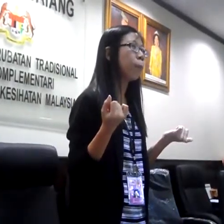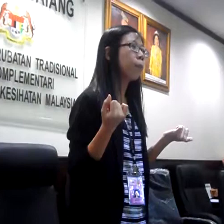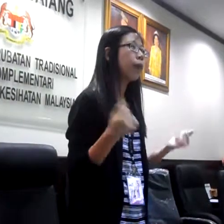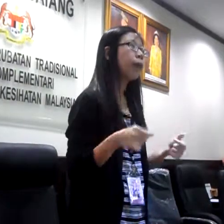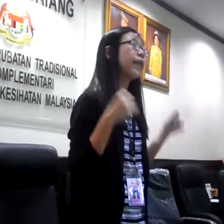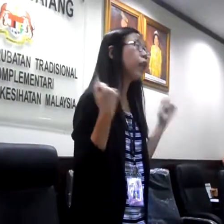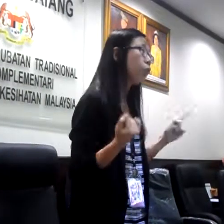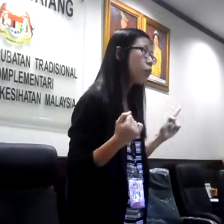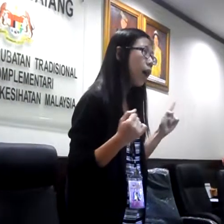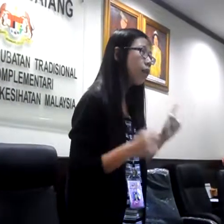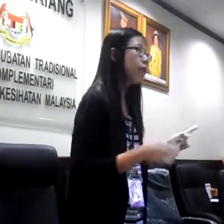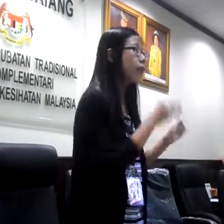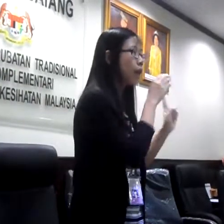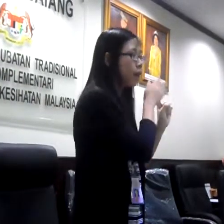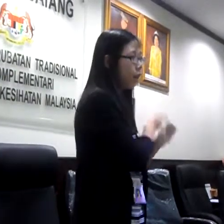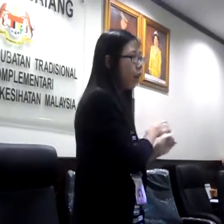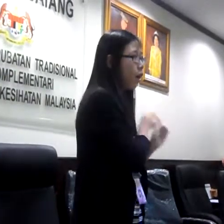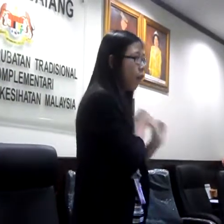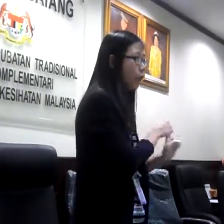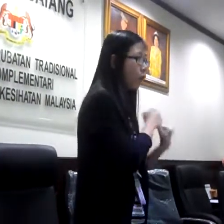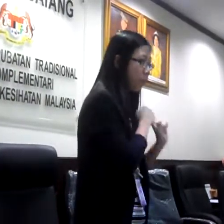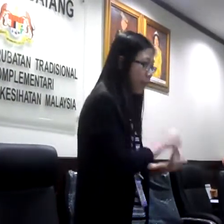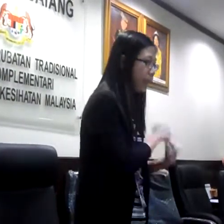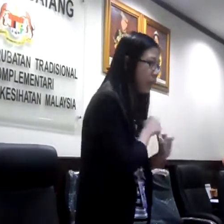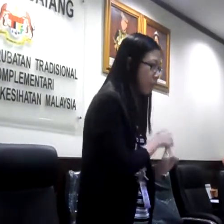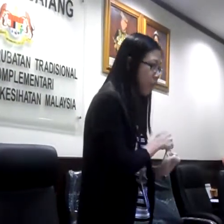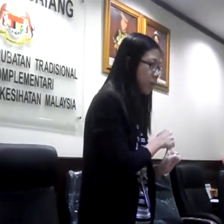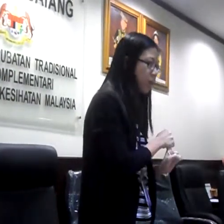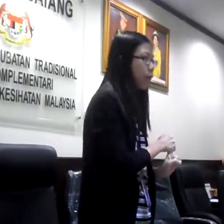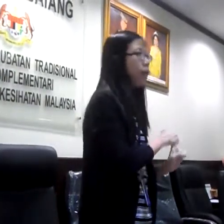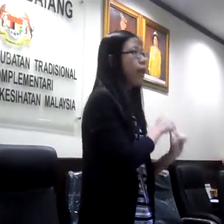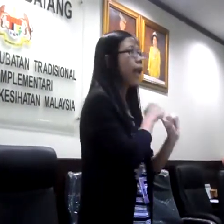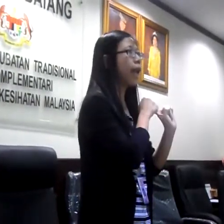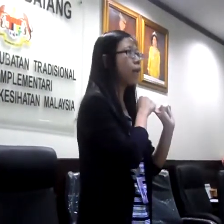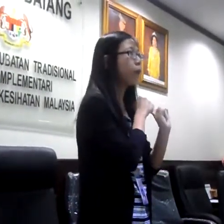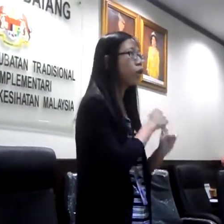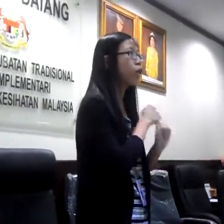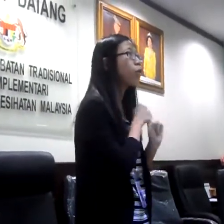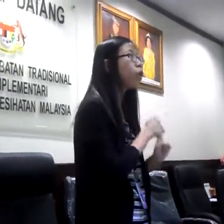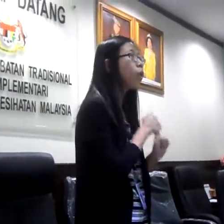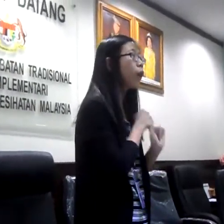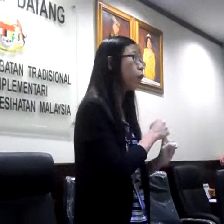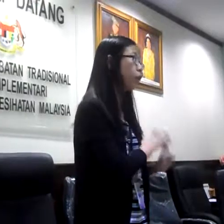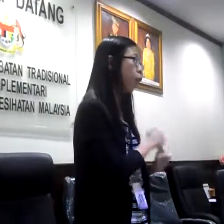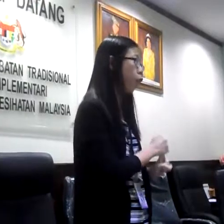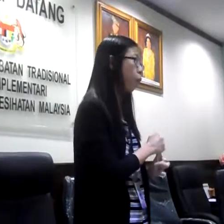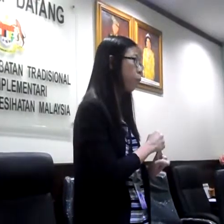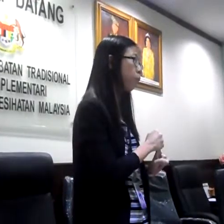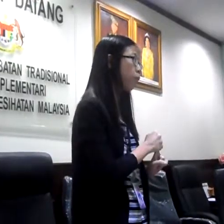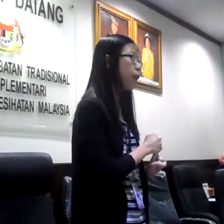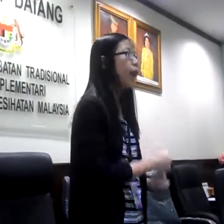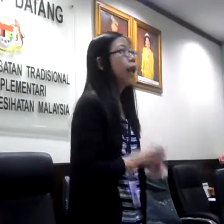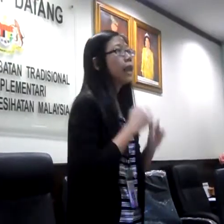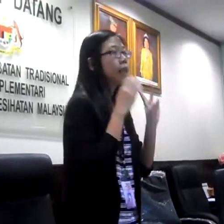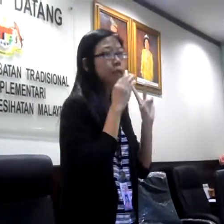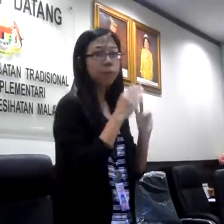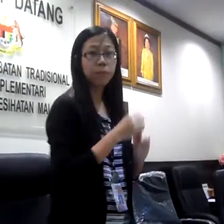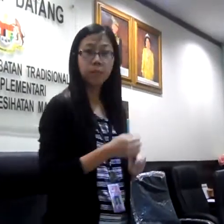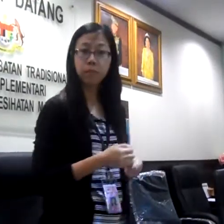So, this is the first one. Get the advice from your dentist first. and make sure you know what you're looking for. And make sure